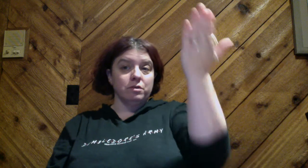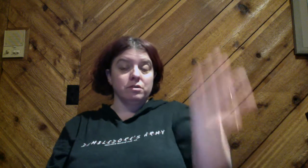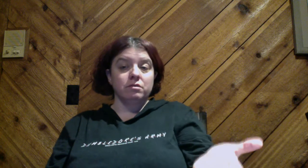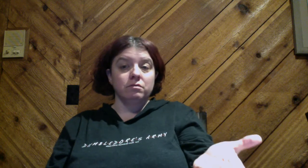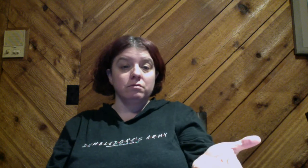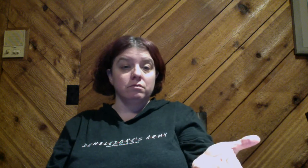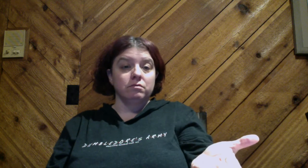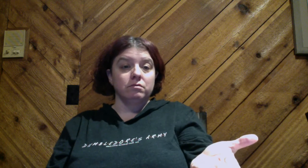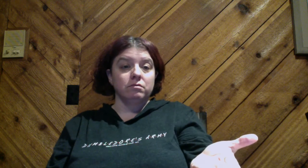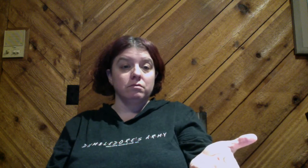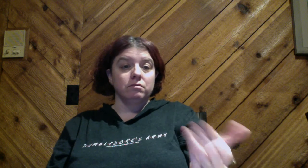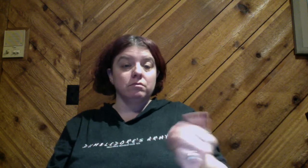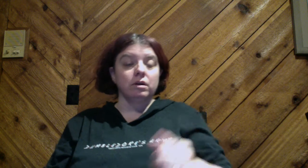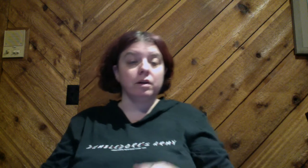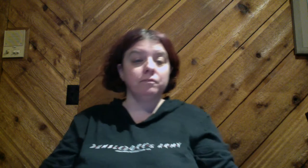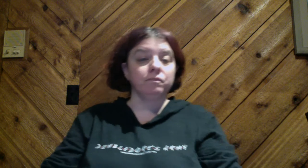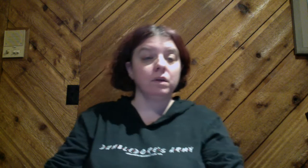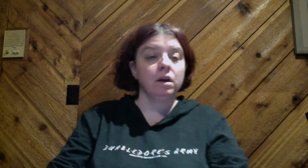person. Okay?